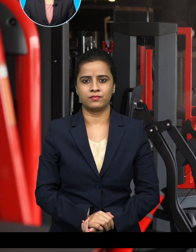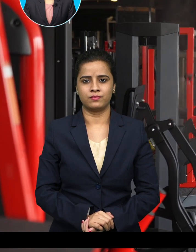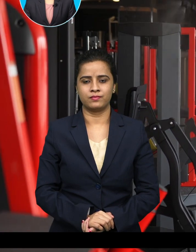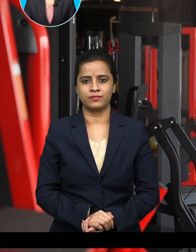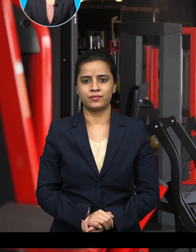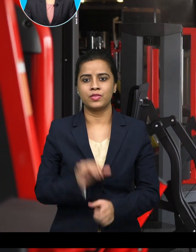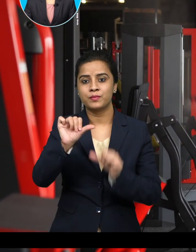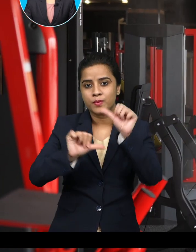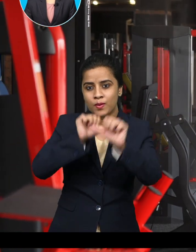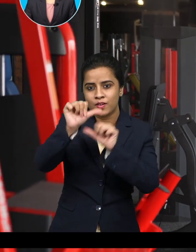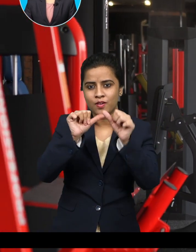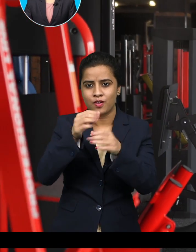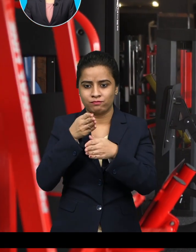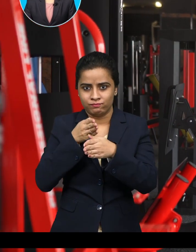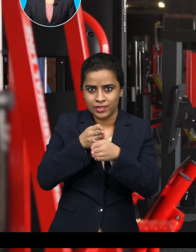disinfection,